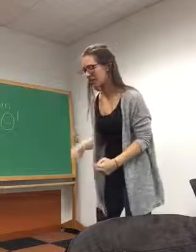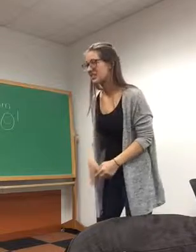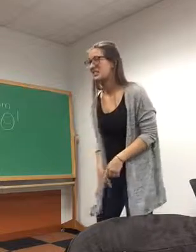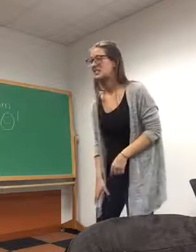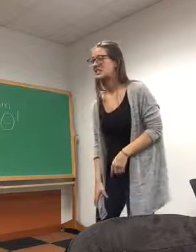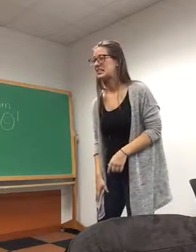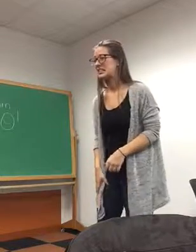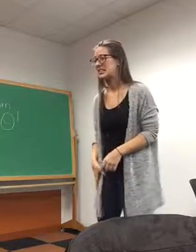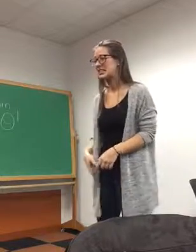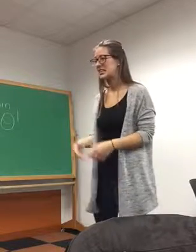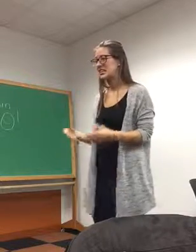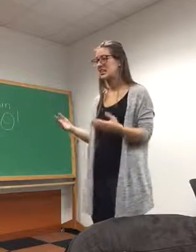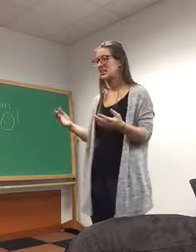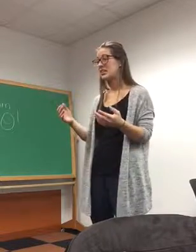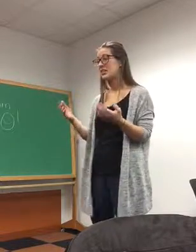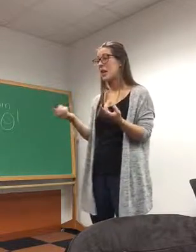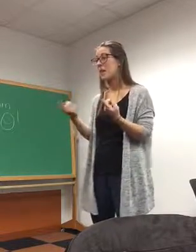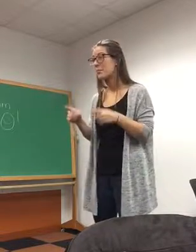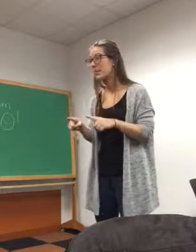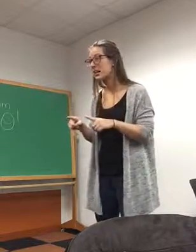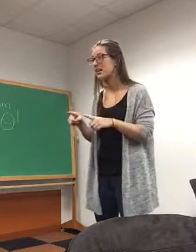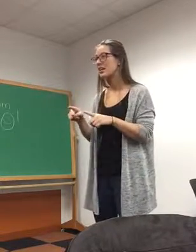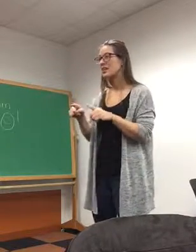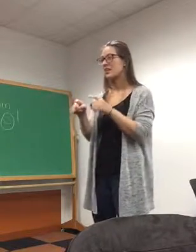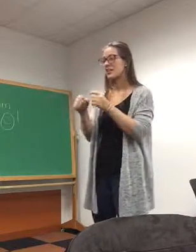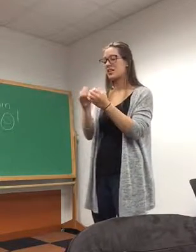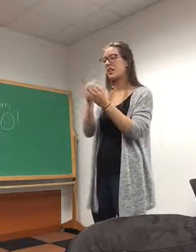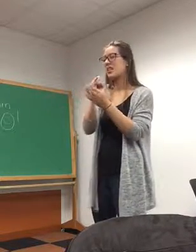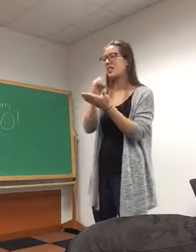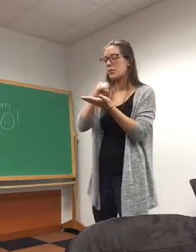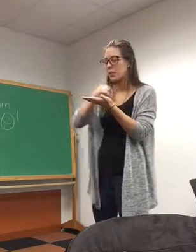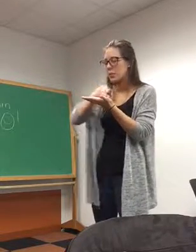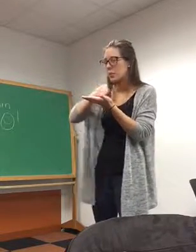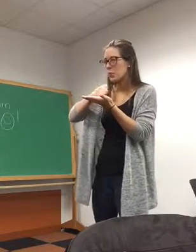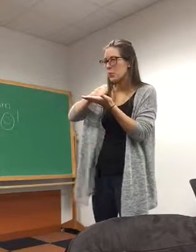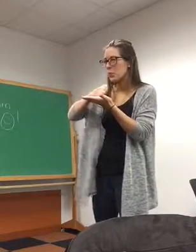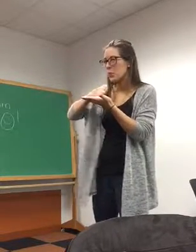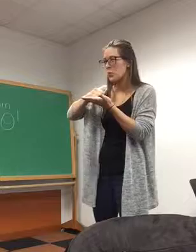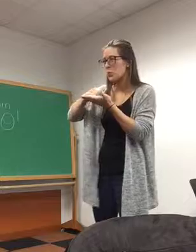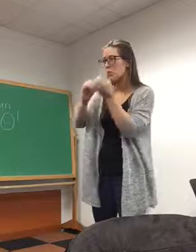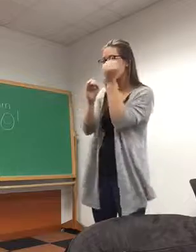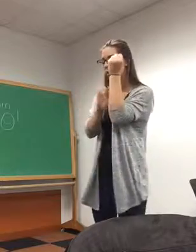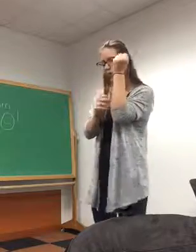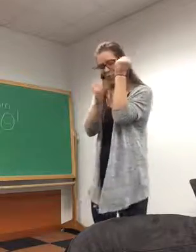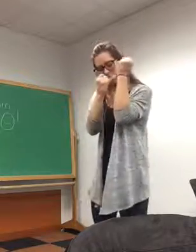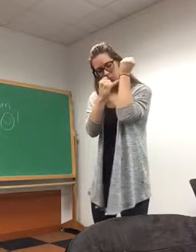He's got what's called a hairline fracture. And he's got a crack that runs down the face of the bone. Just a little